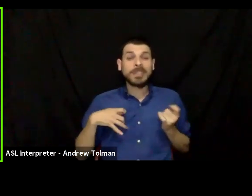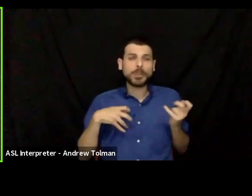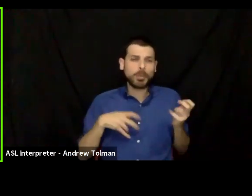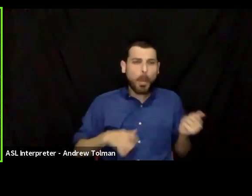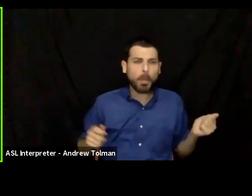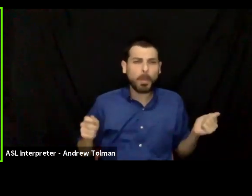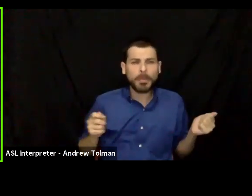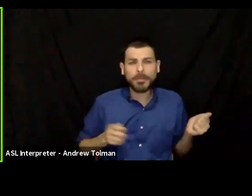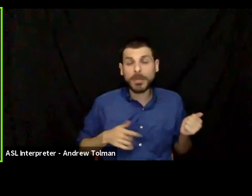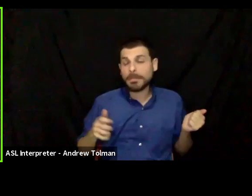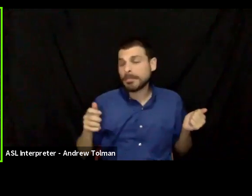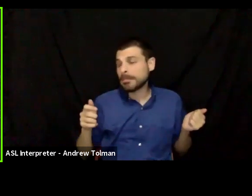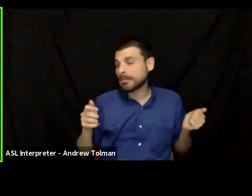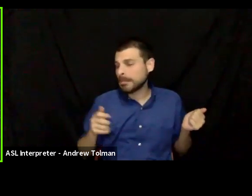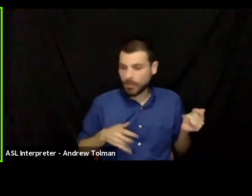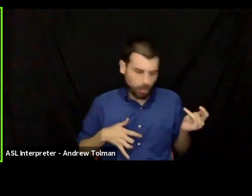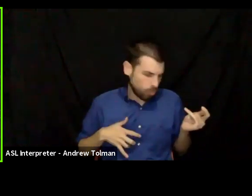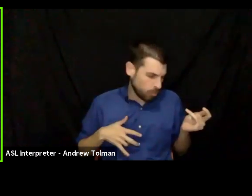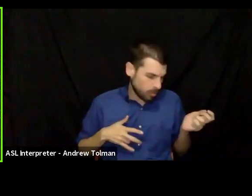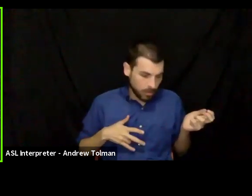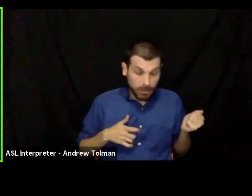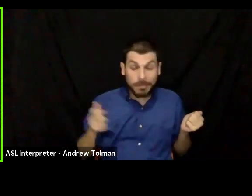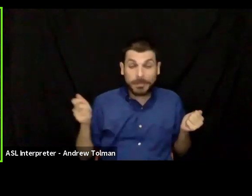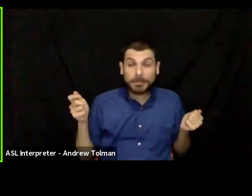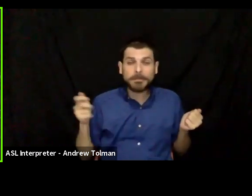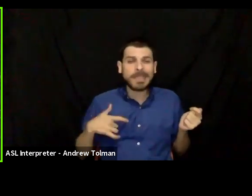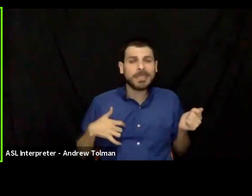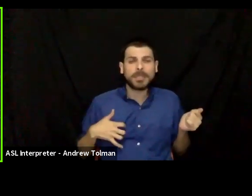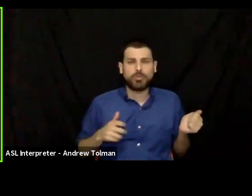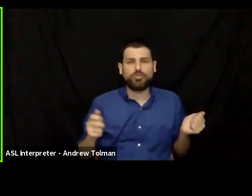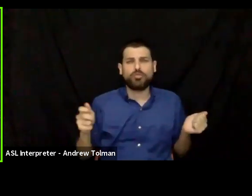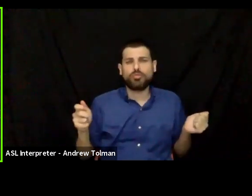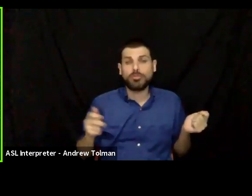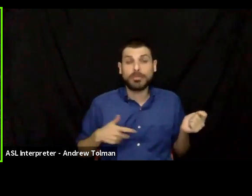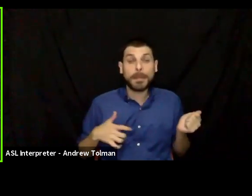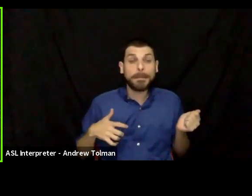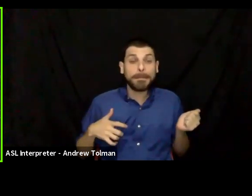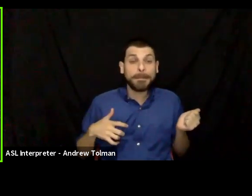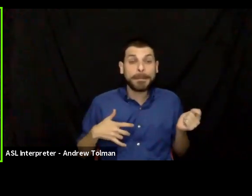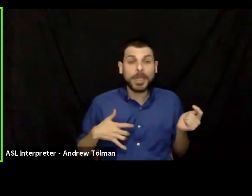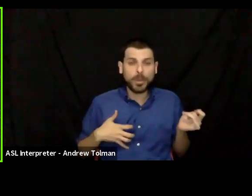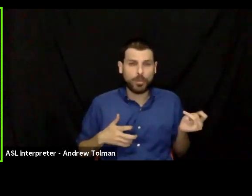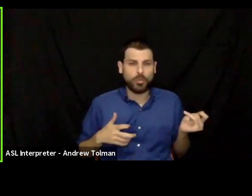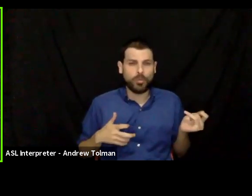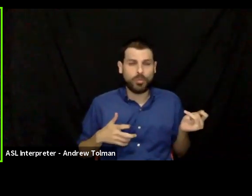Mm-hmm.